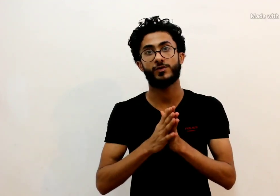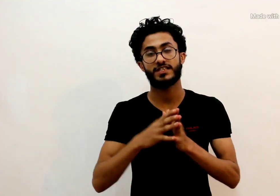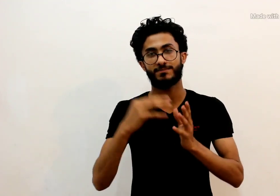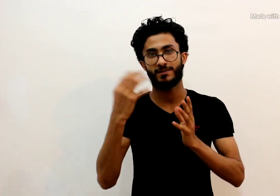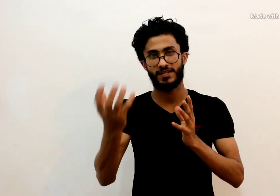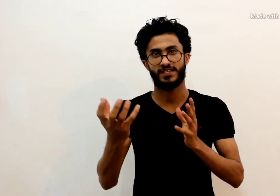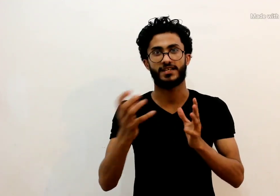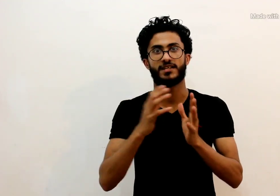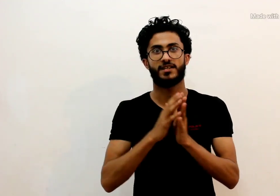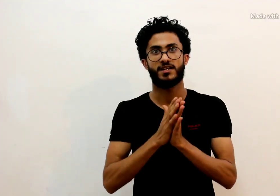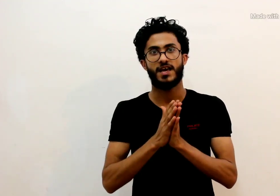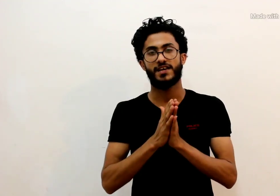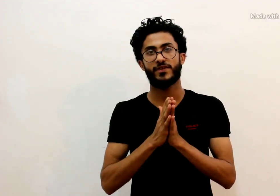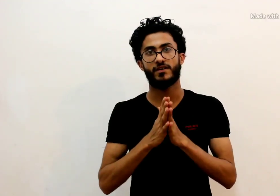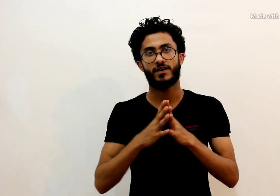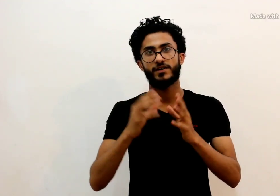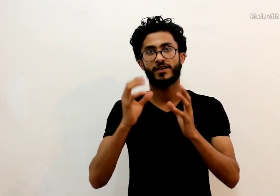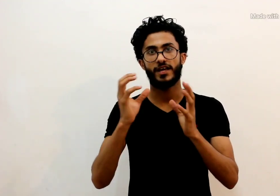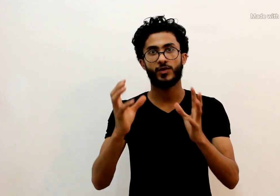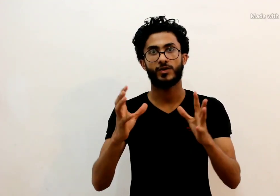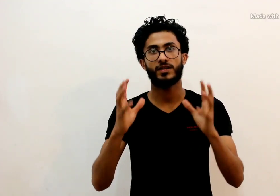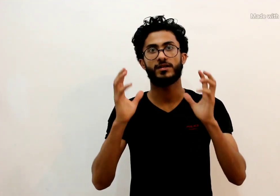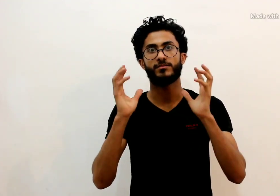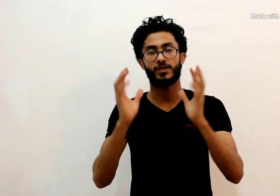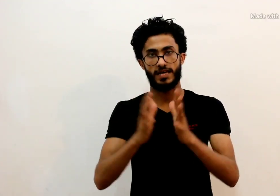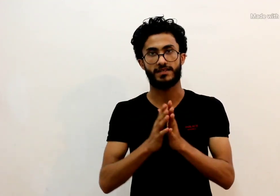request permission, and they are equal polite,